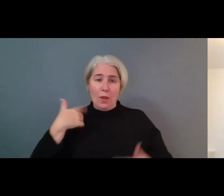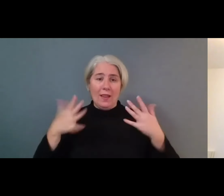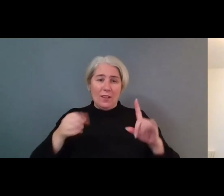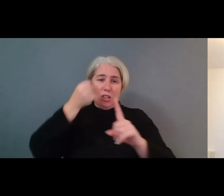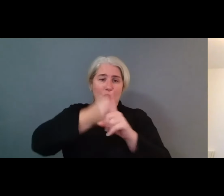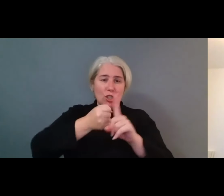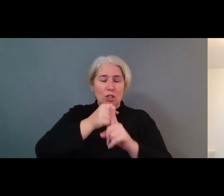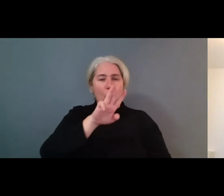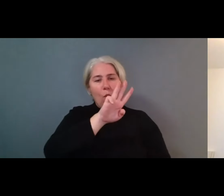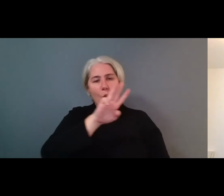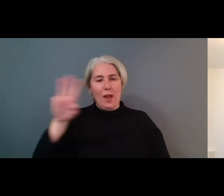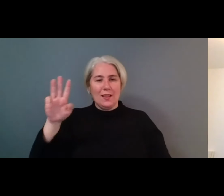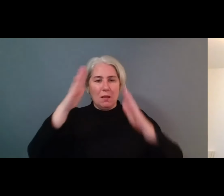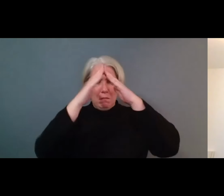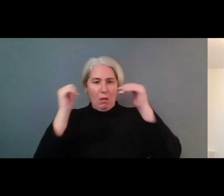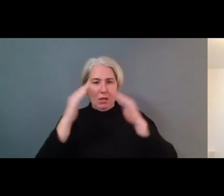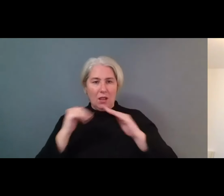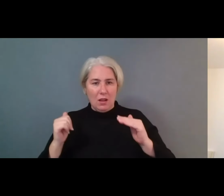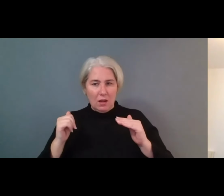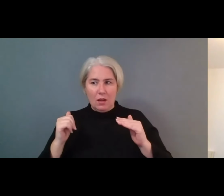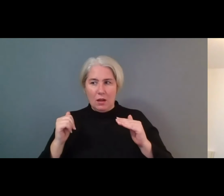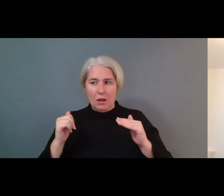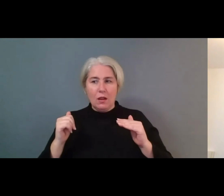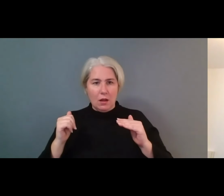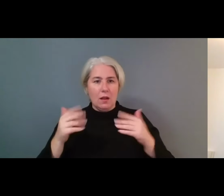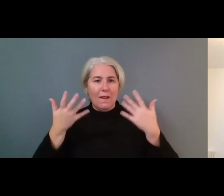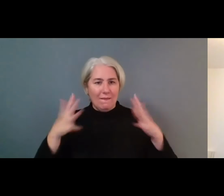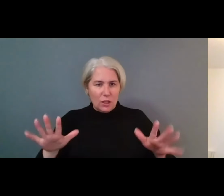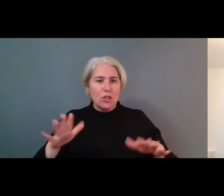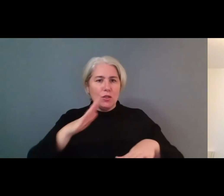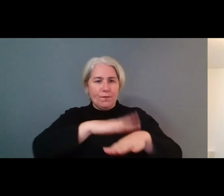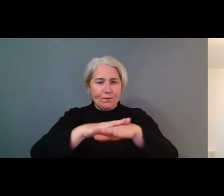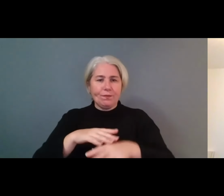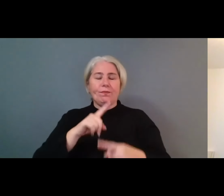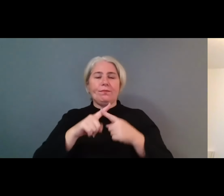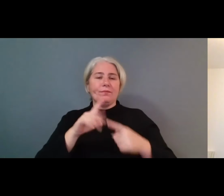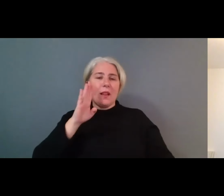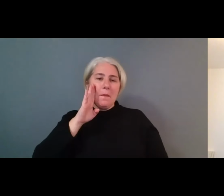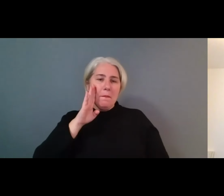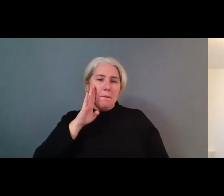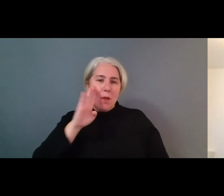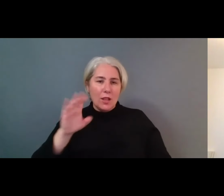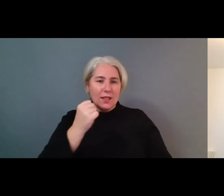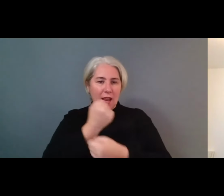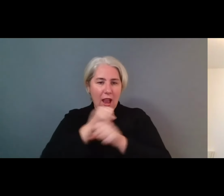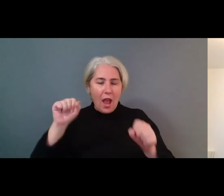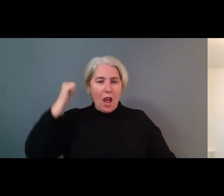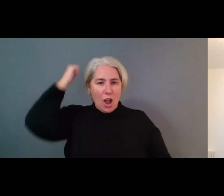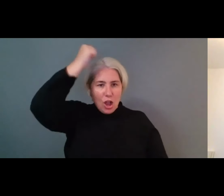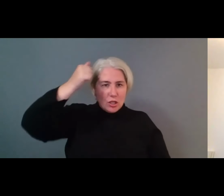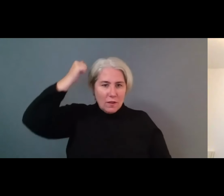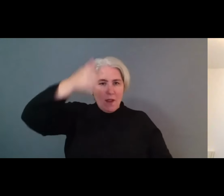Western Balkans region together with organizations from Bosnia, Kosovo,